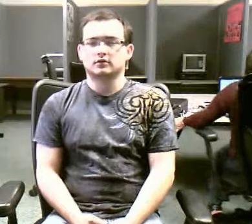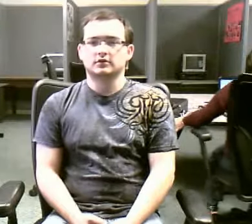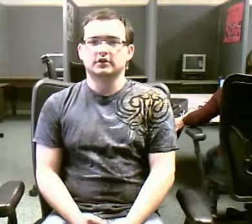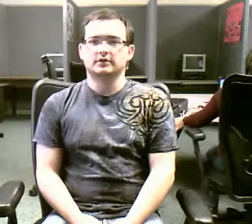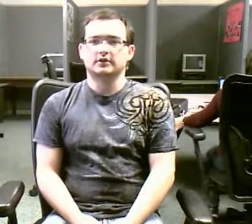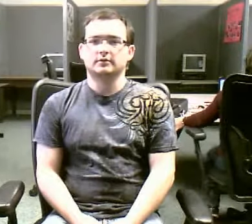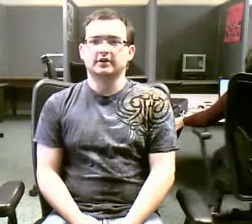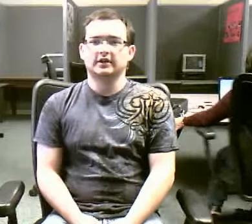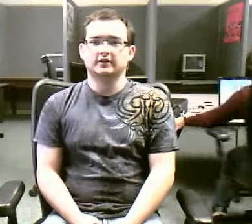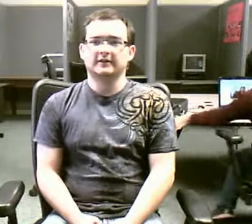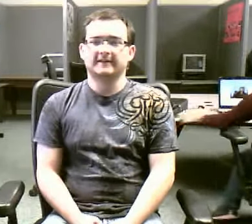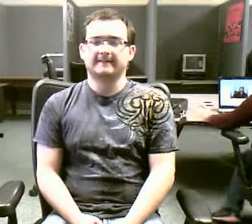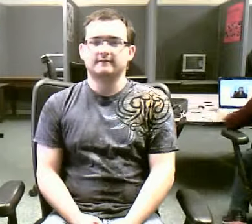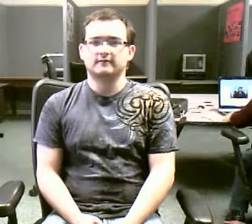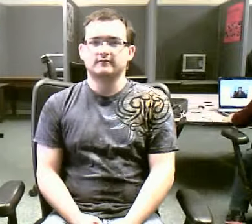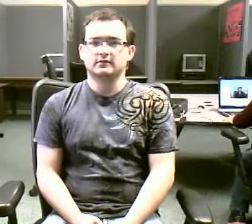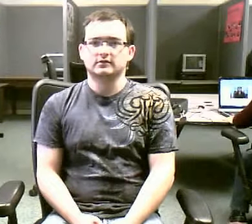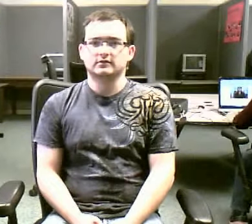Start interpreting now.